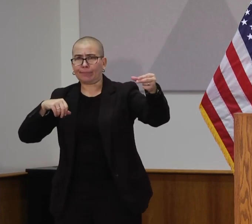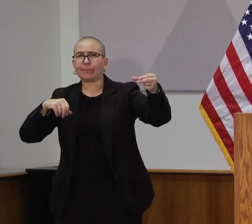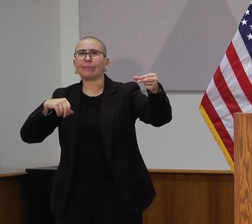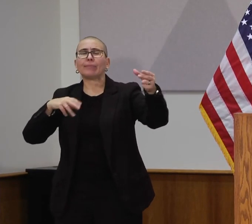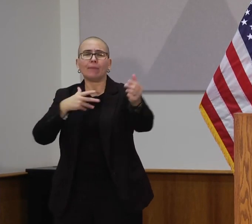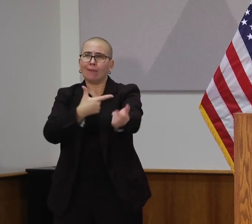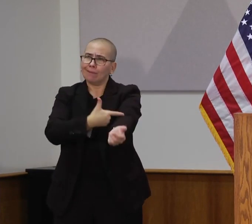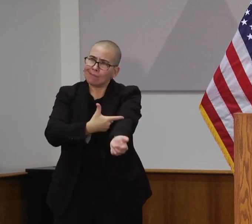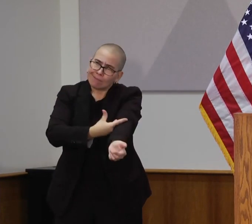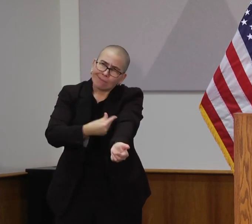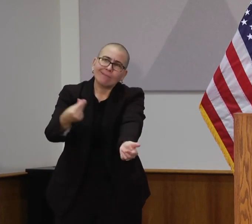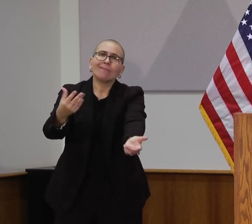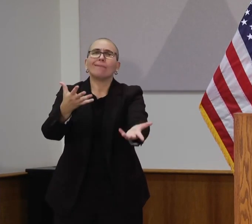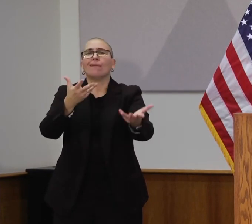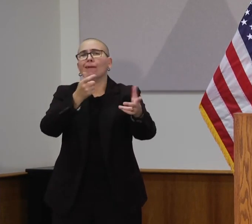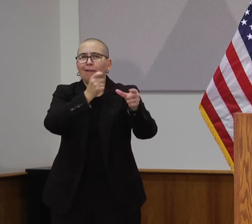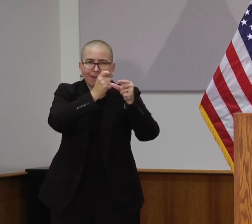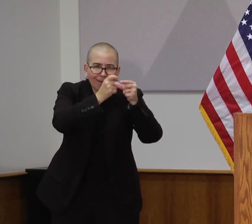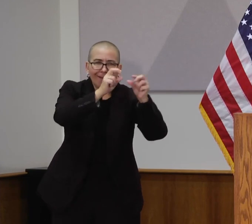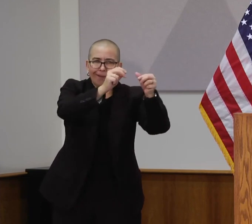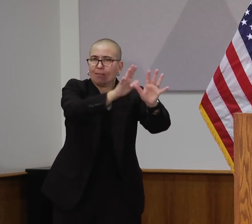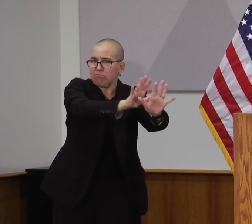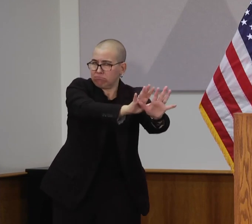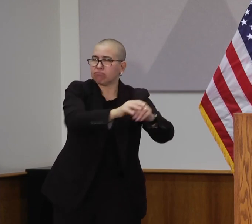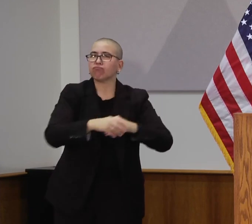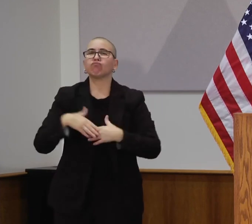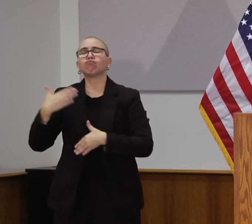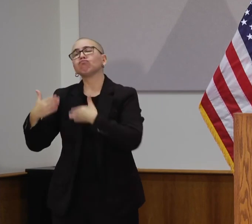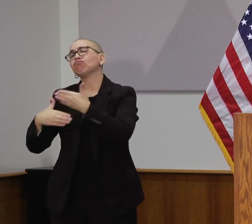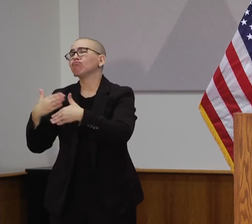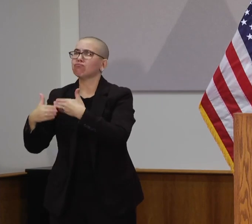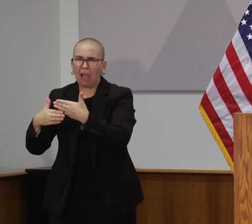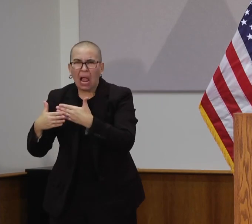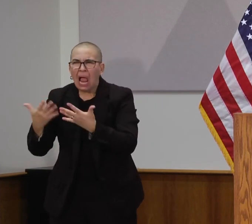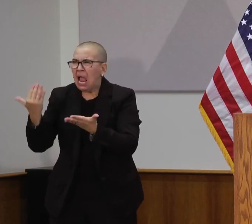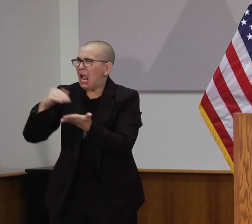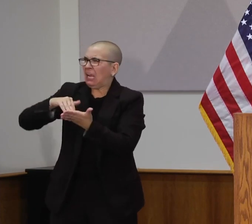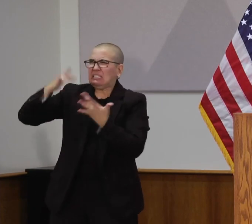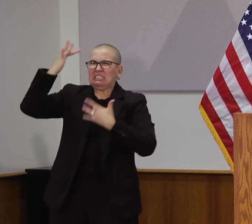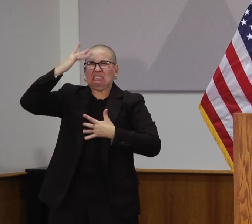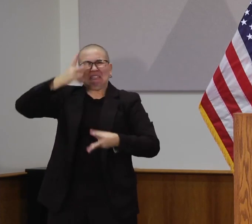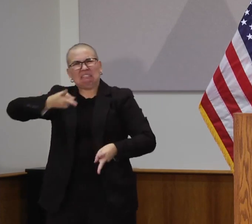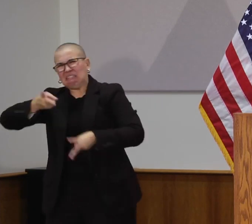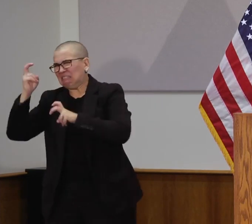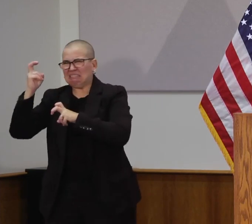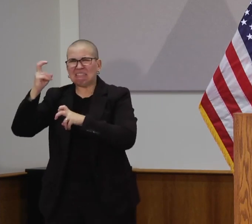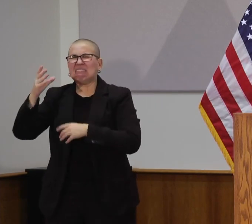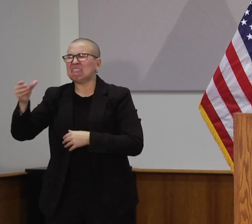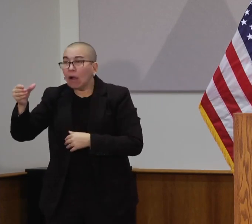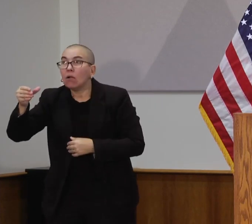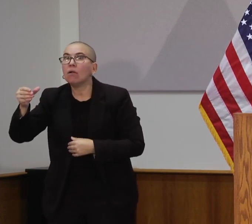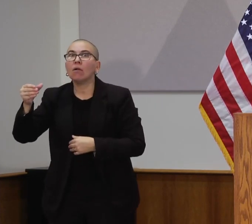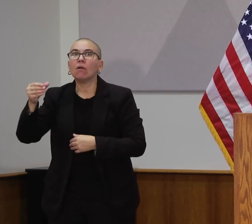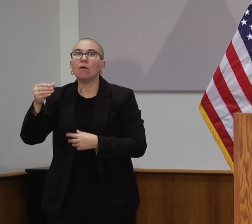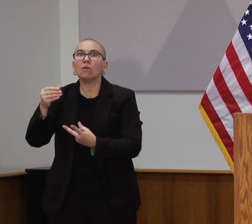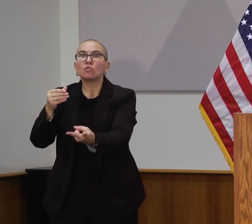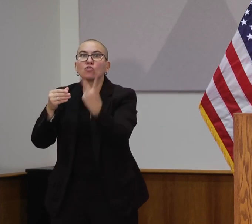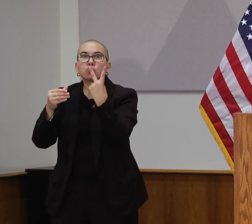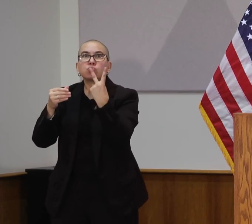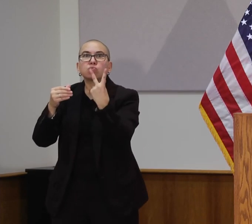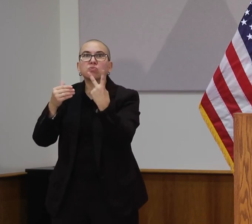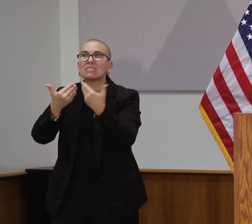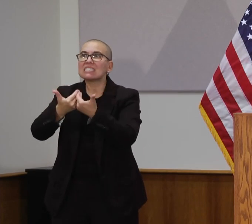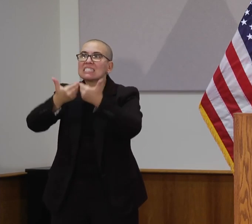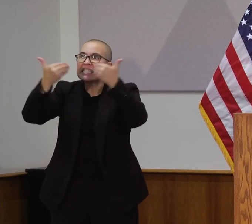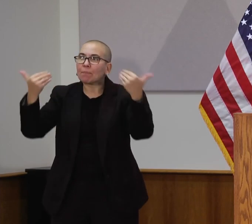compare the genome or look at the fingerprint and say, these are two separate illnesses. So we do have evidence